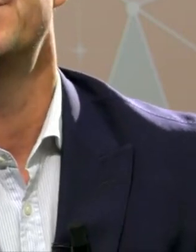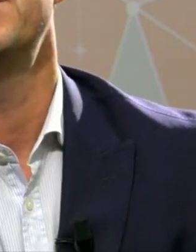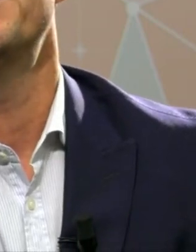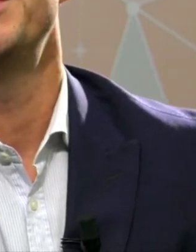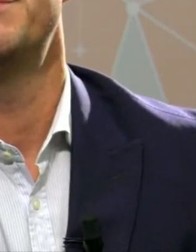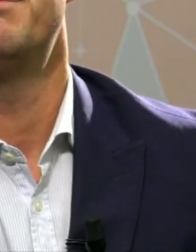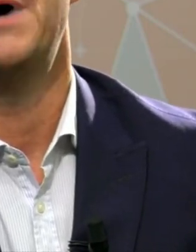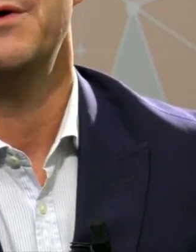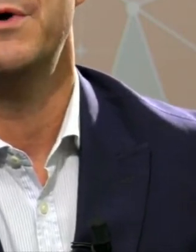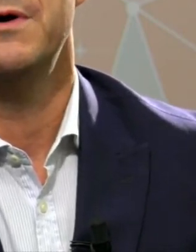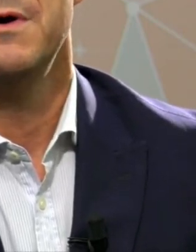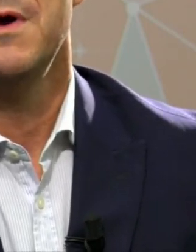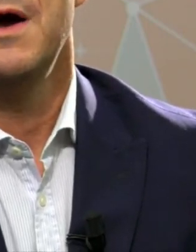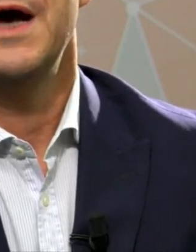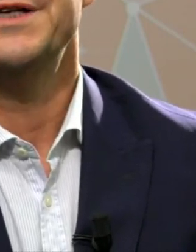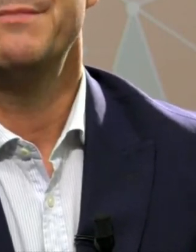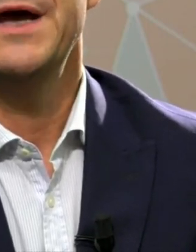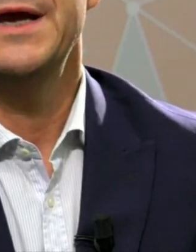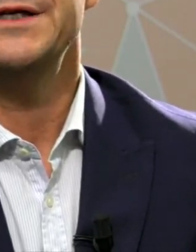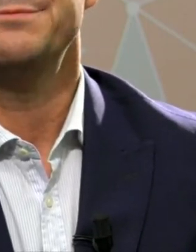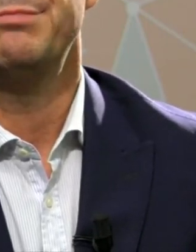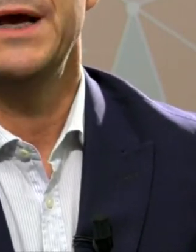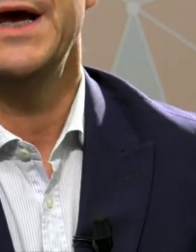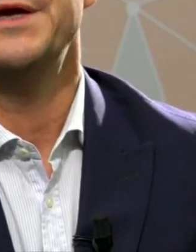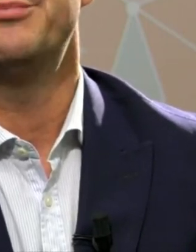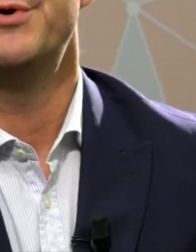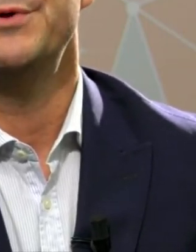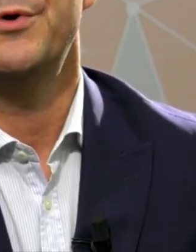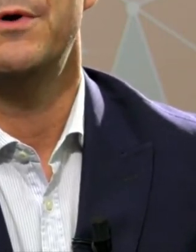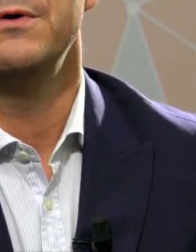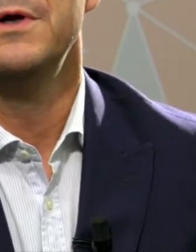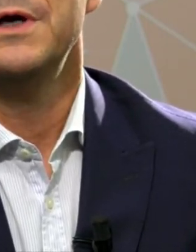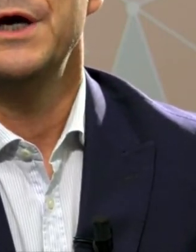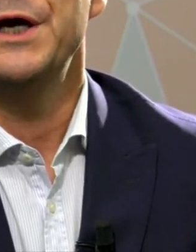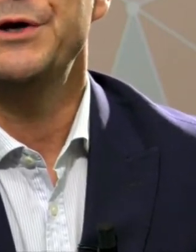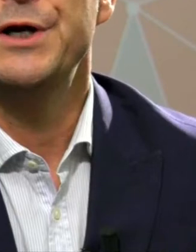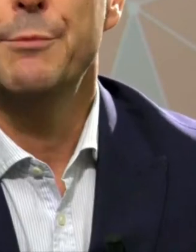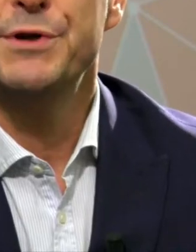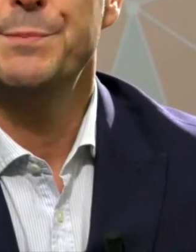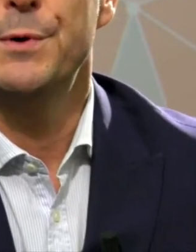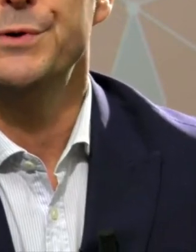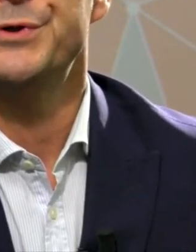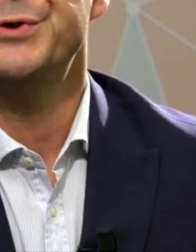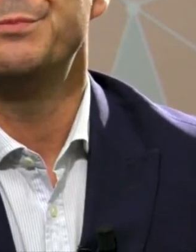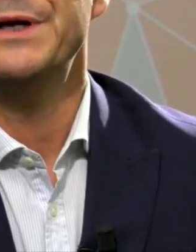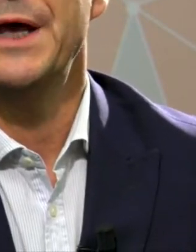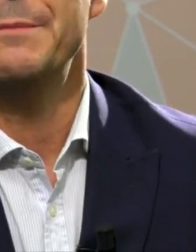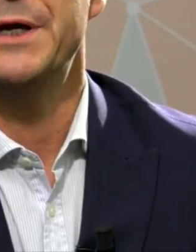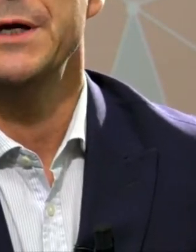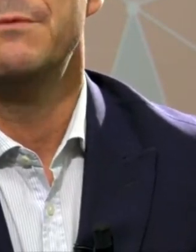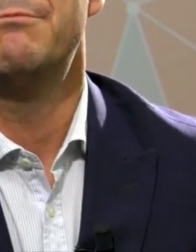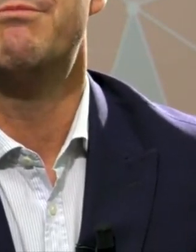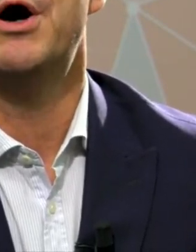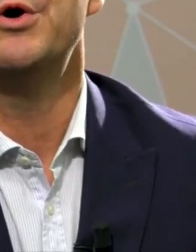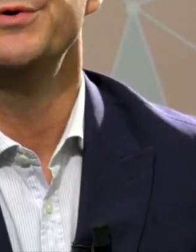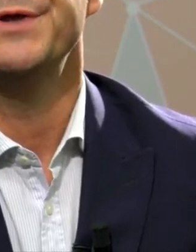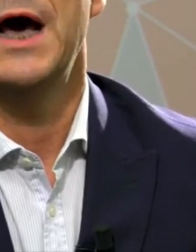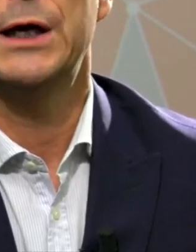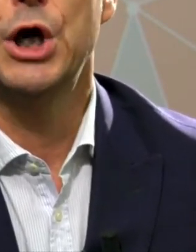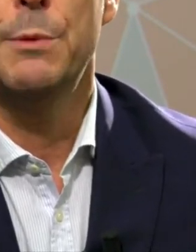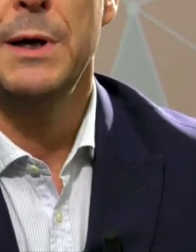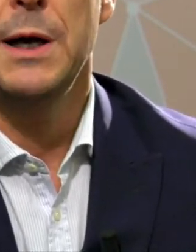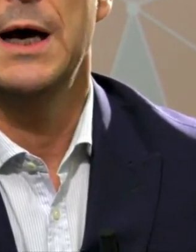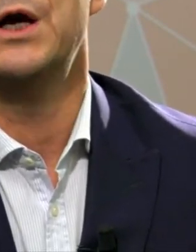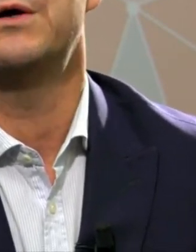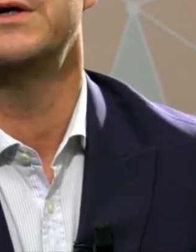highly secure computing power has made us play an important role in the response to the pandemic, both